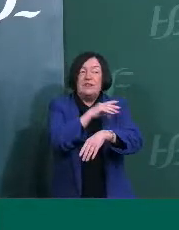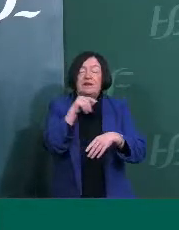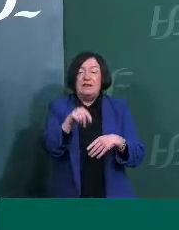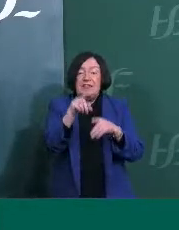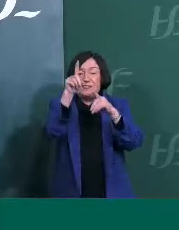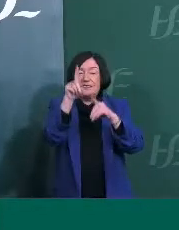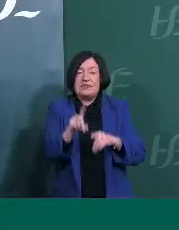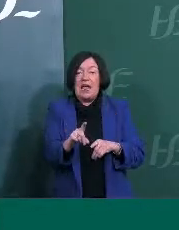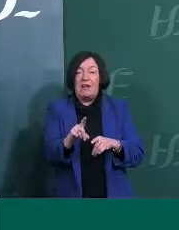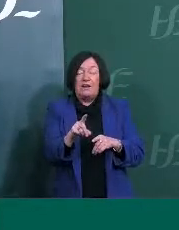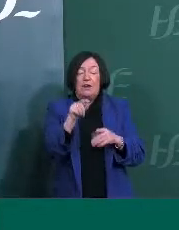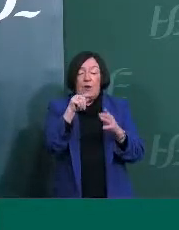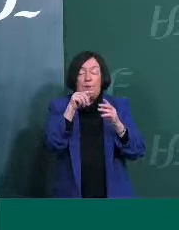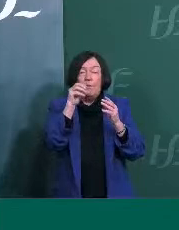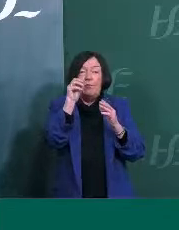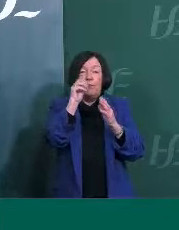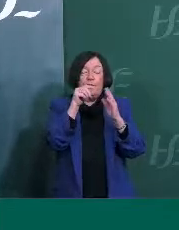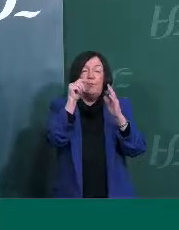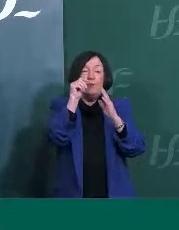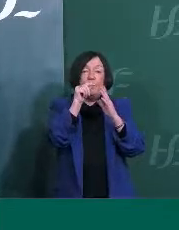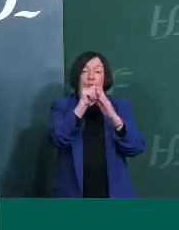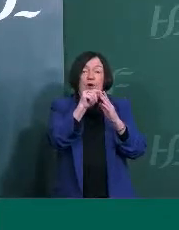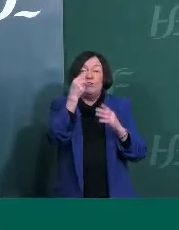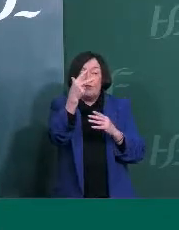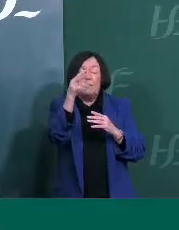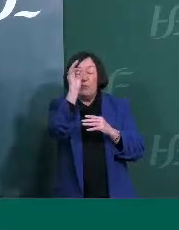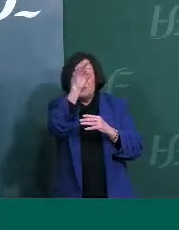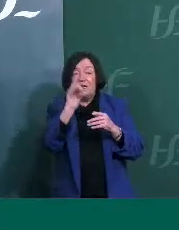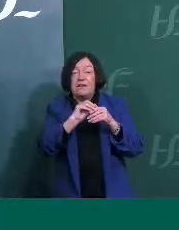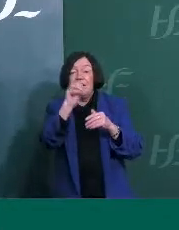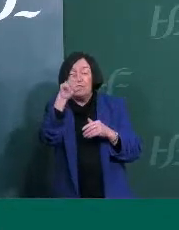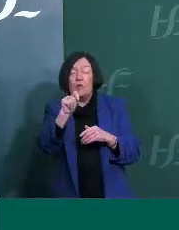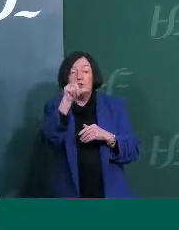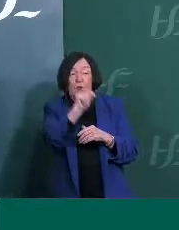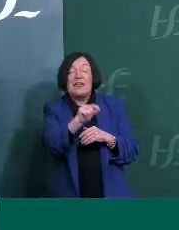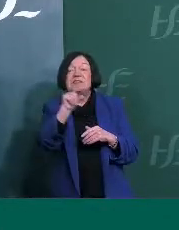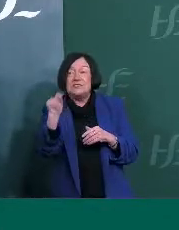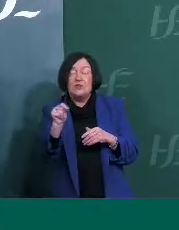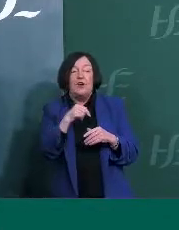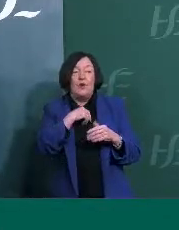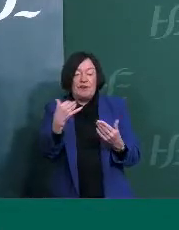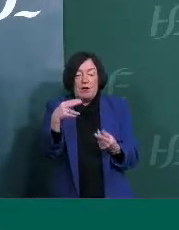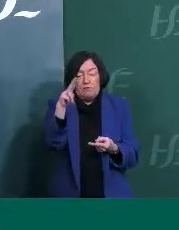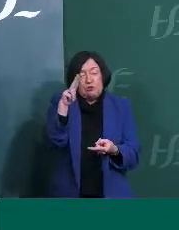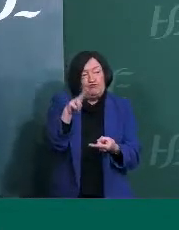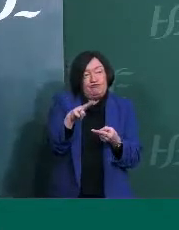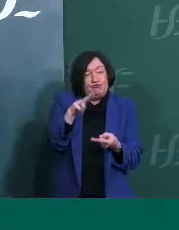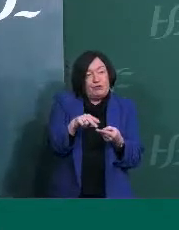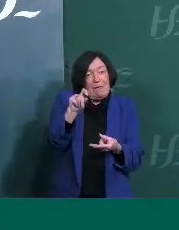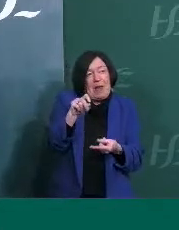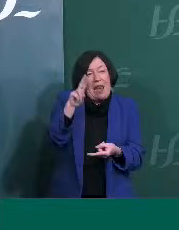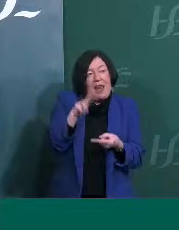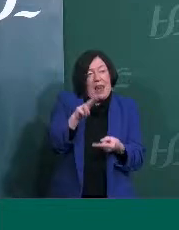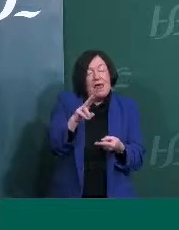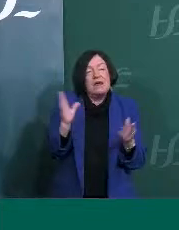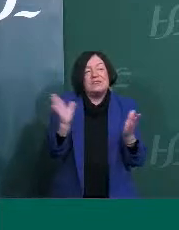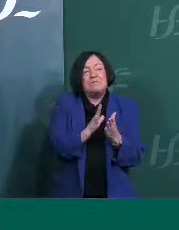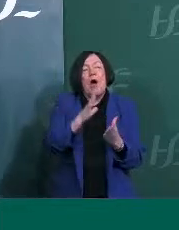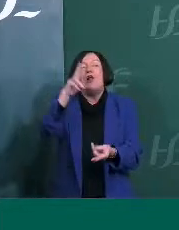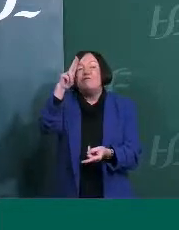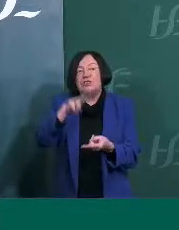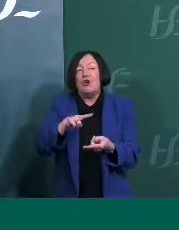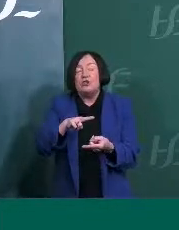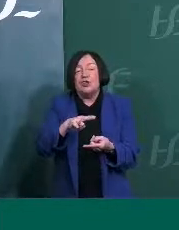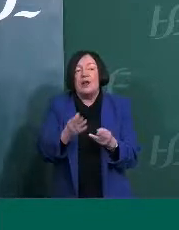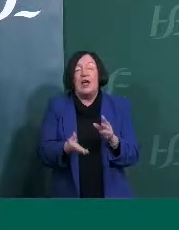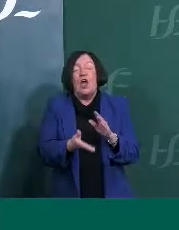is down, so 0.3% on October 2020. So we have actually started to reduce it down a bit, now a small reduction.